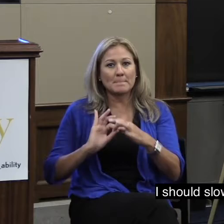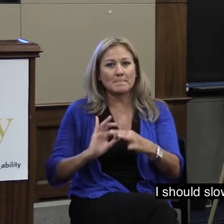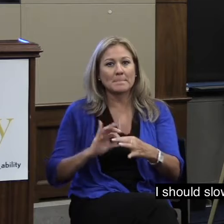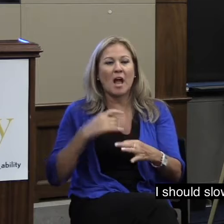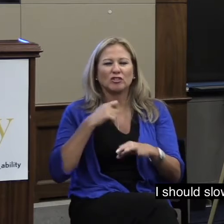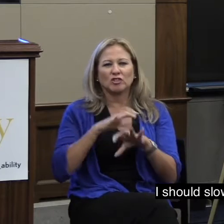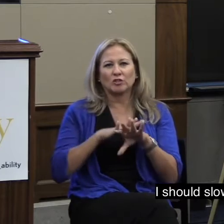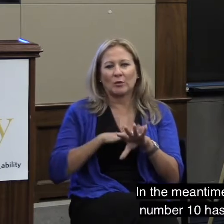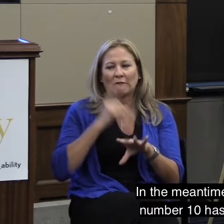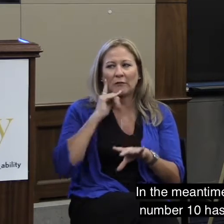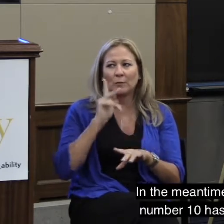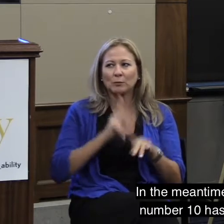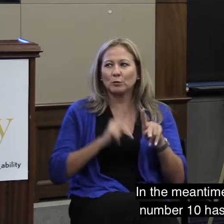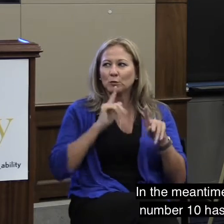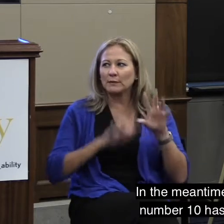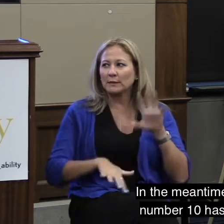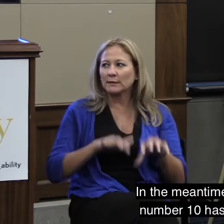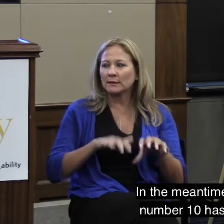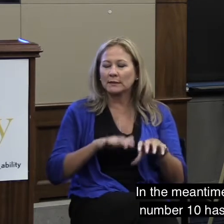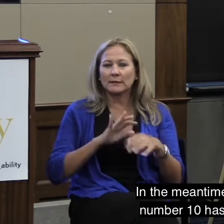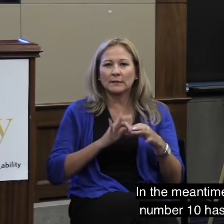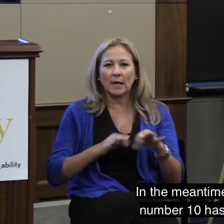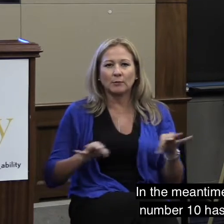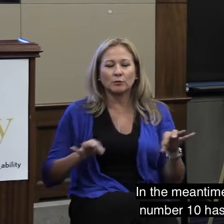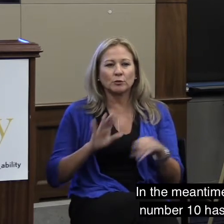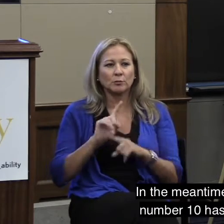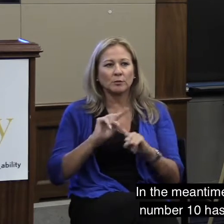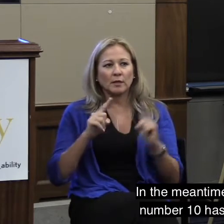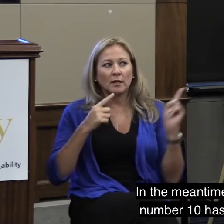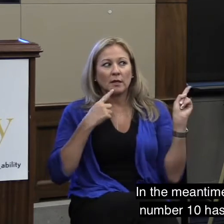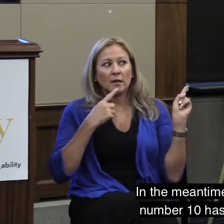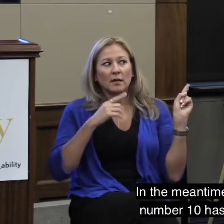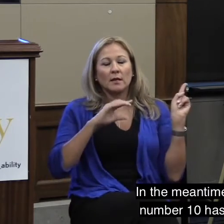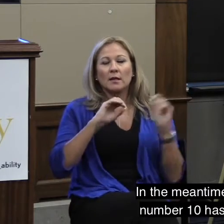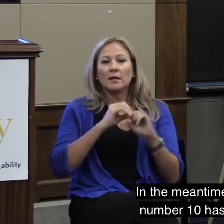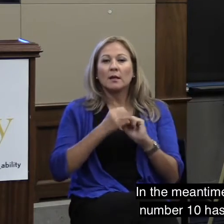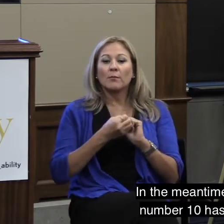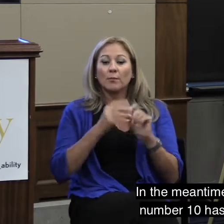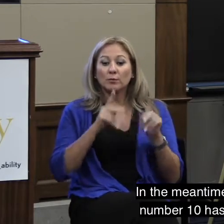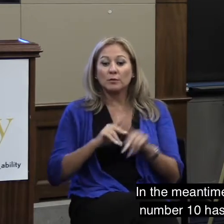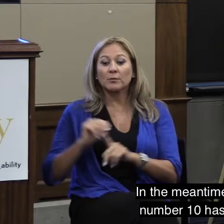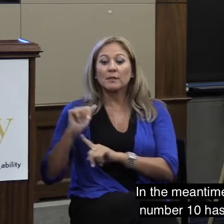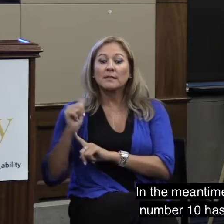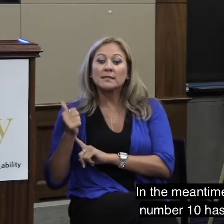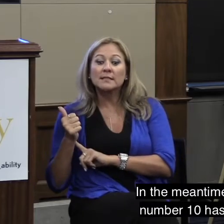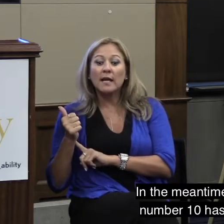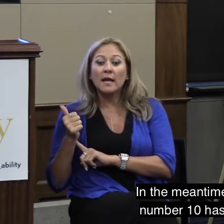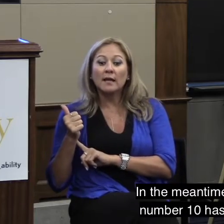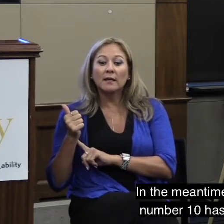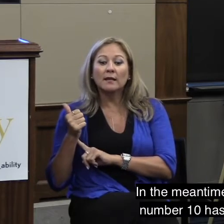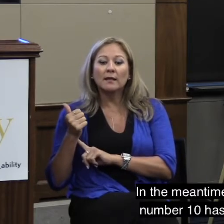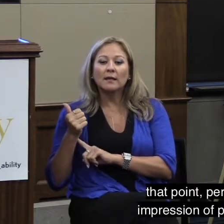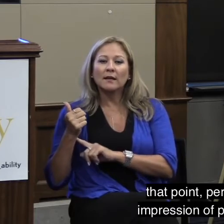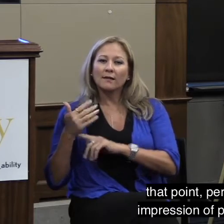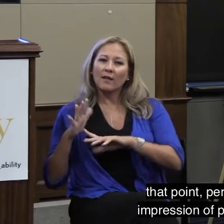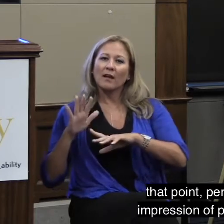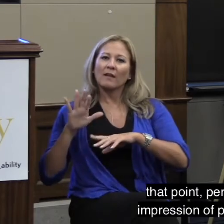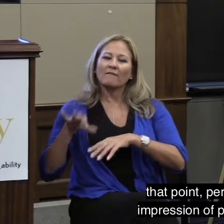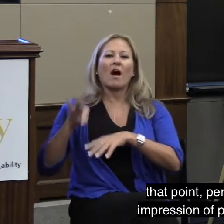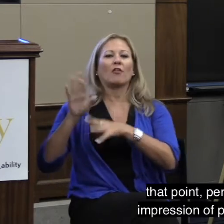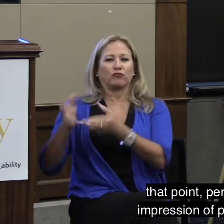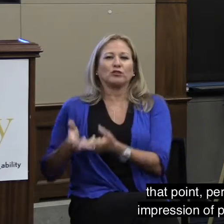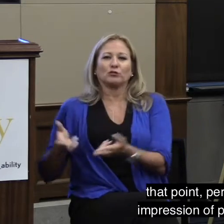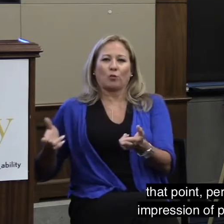sorry. In the meantime, then what happens is person number 10 has his or her needs met. Then, by that